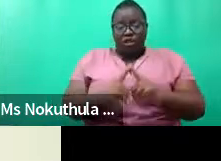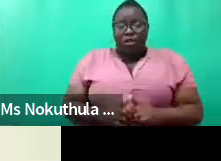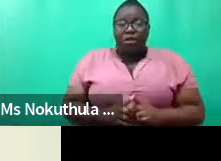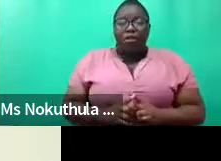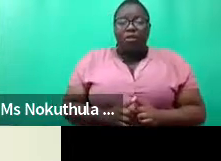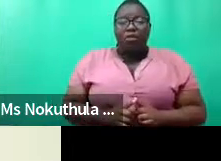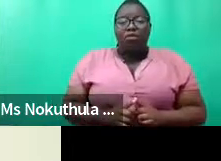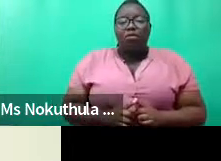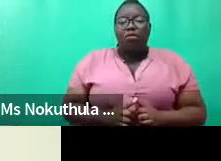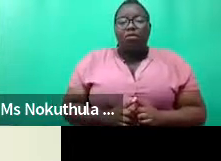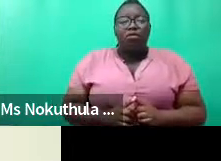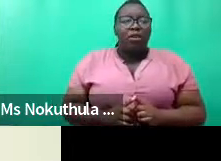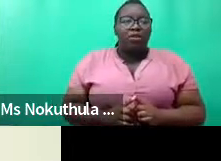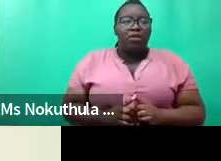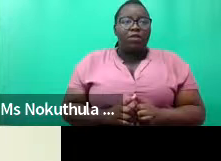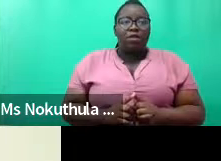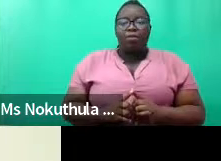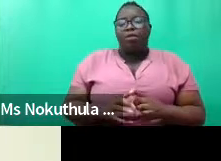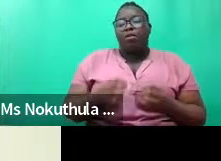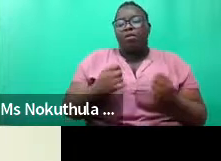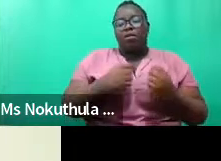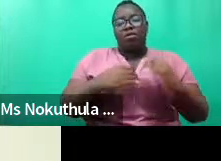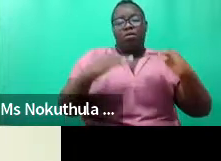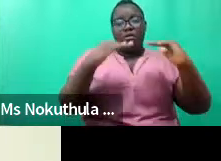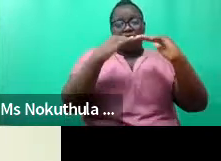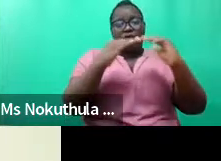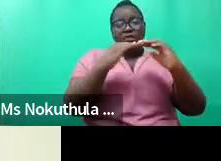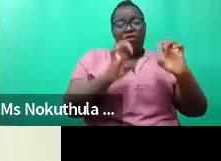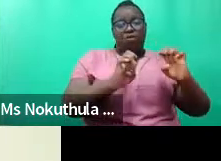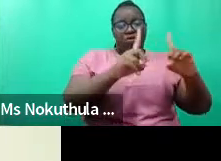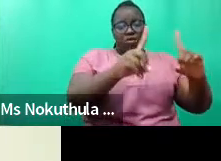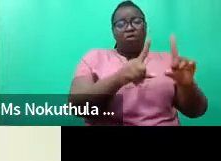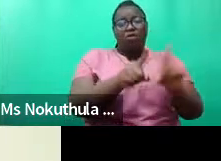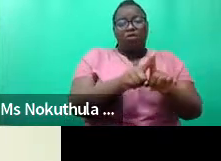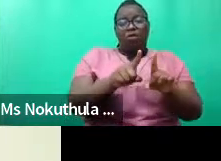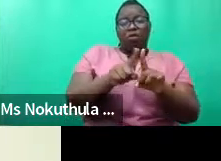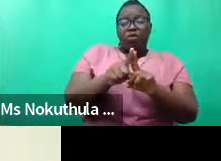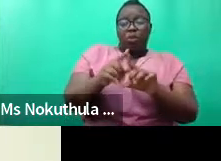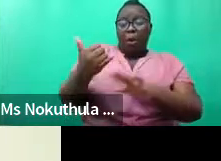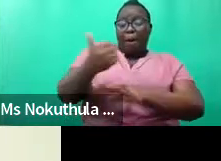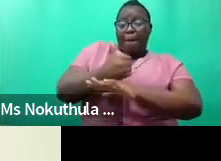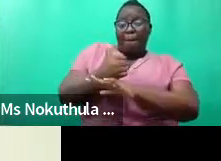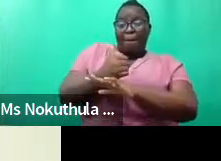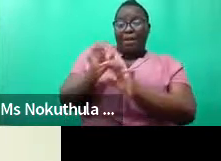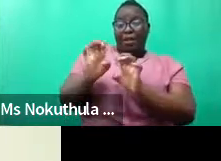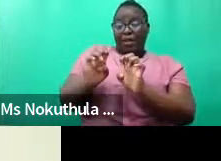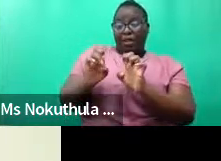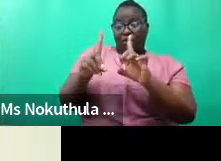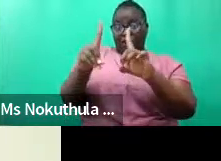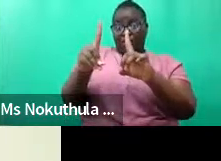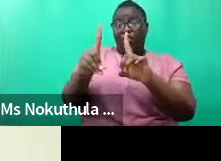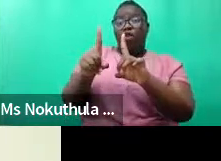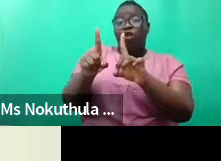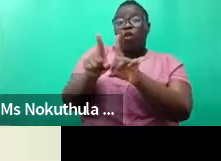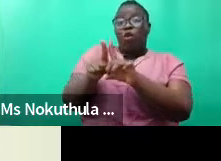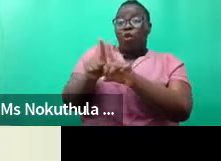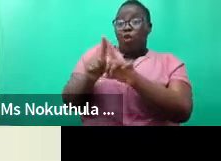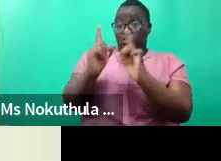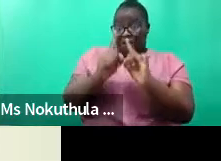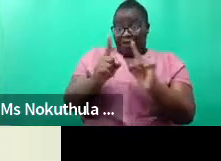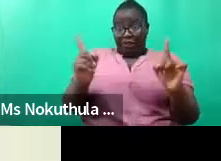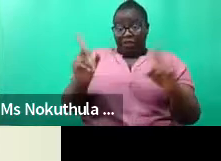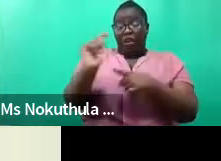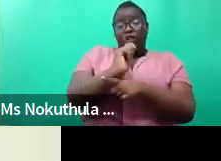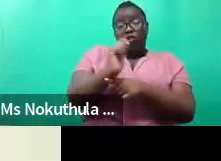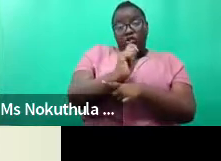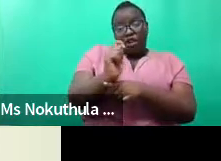inclusive education, broad-based education, that is particularly teacher training education,